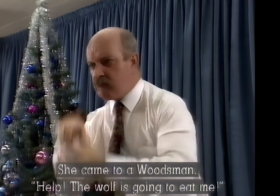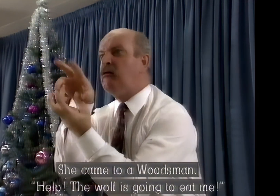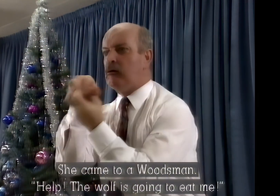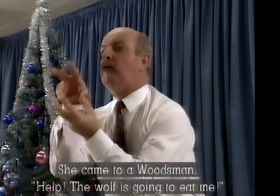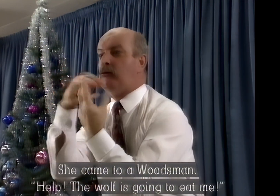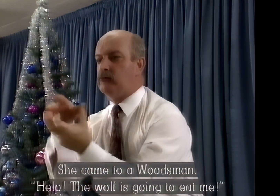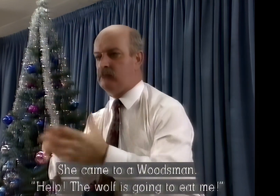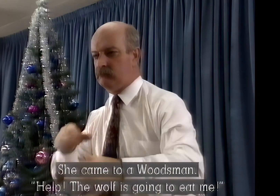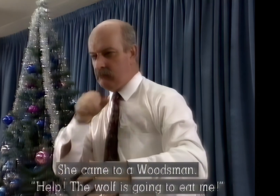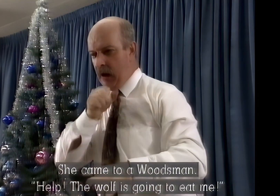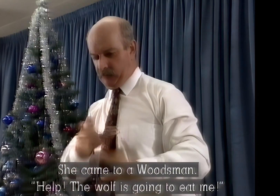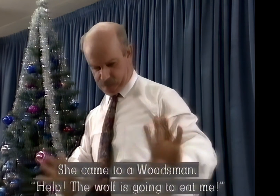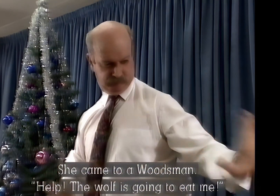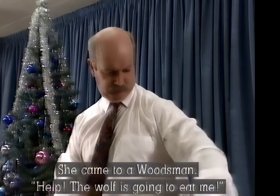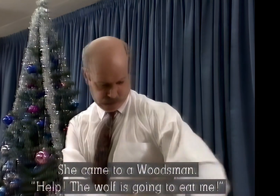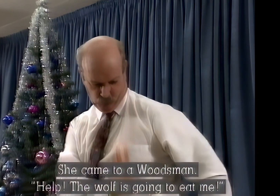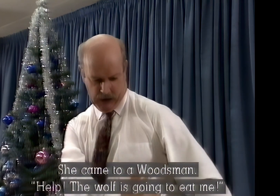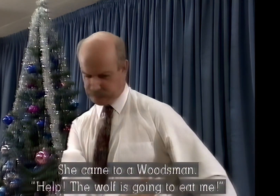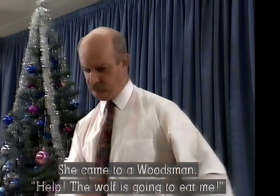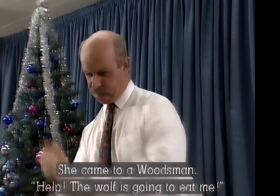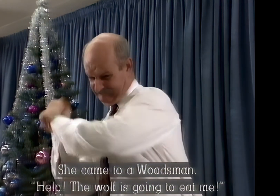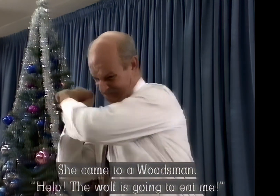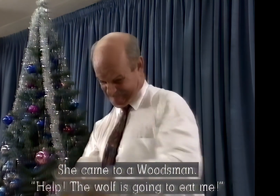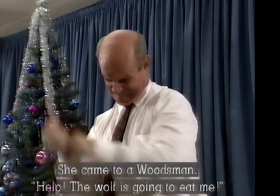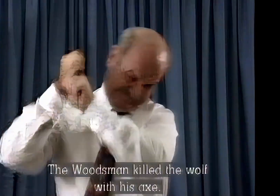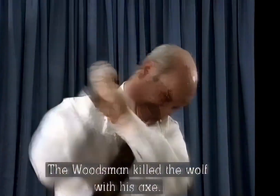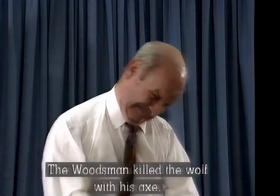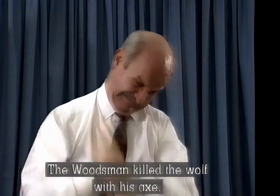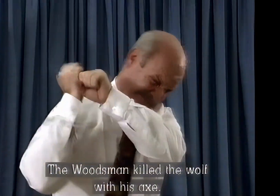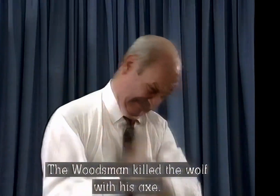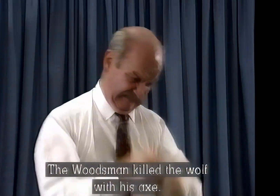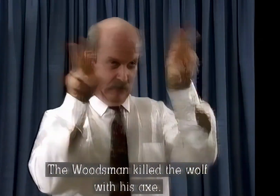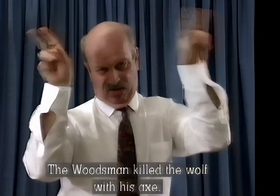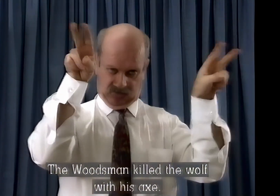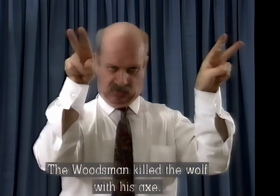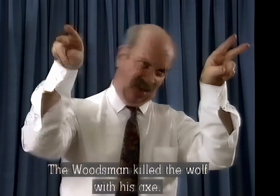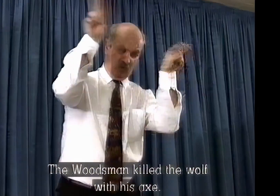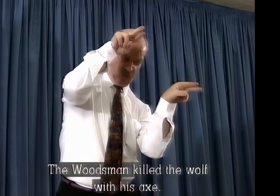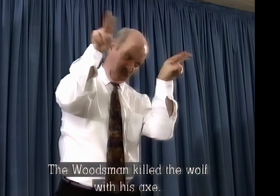me." And when the wolf came up, the woodsman put Little Red Riding Hood behind him and killed the wolf with his axe.